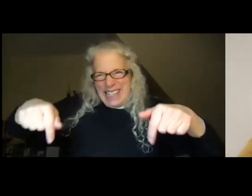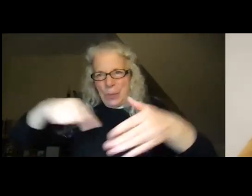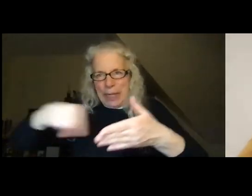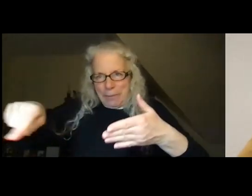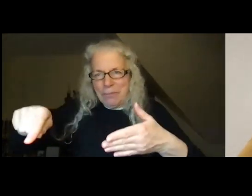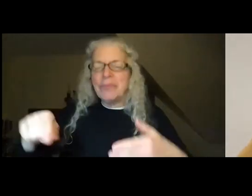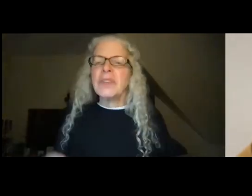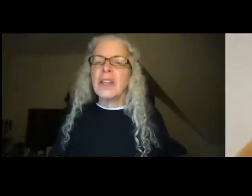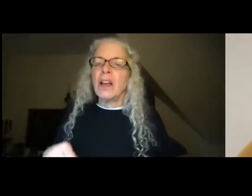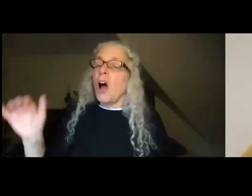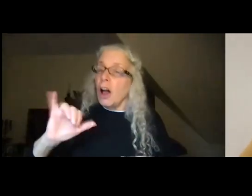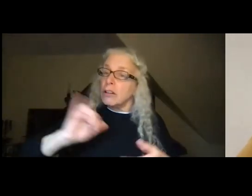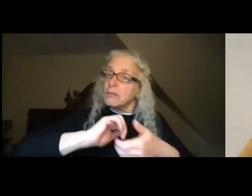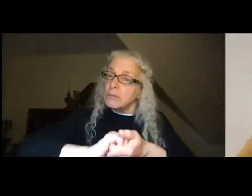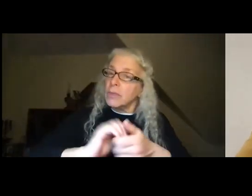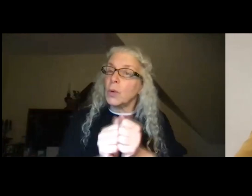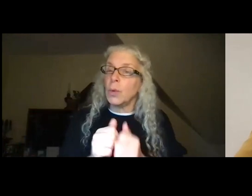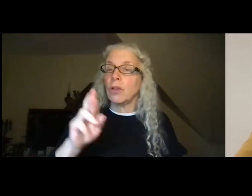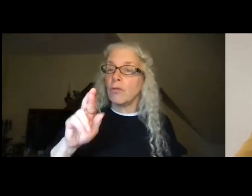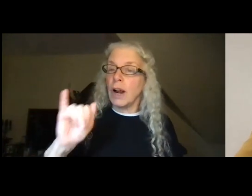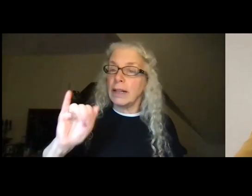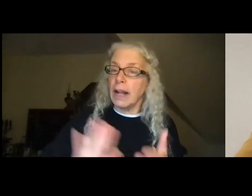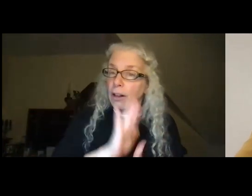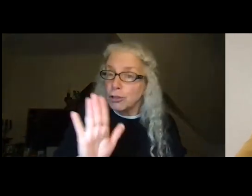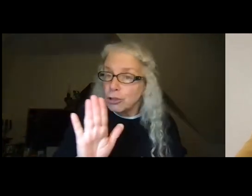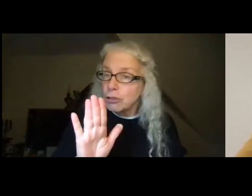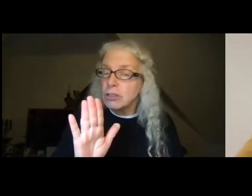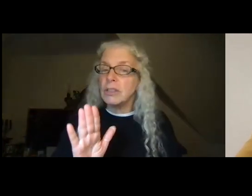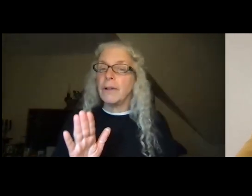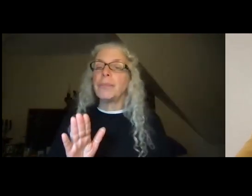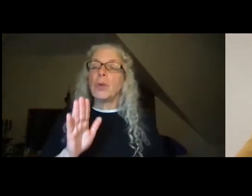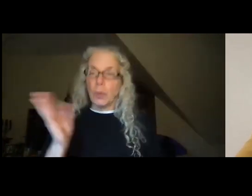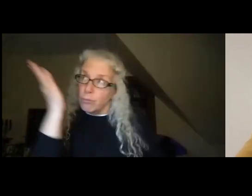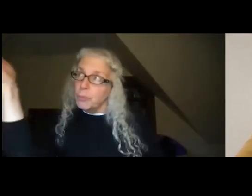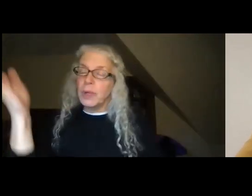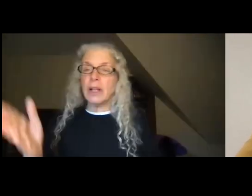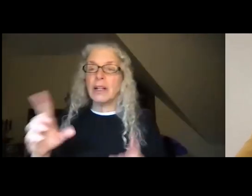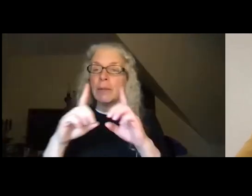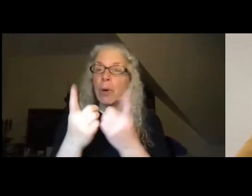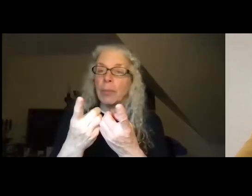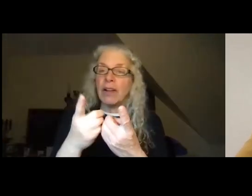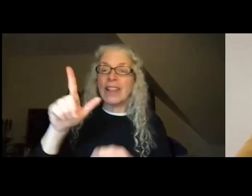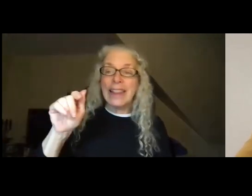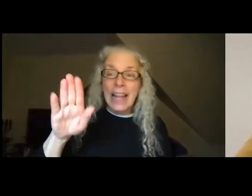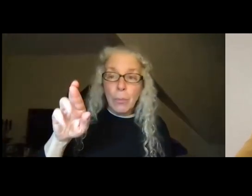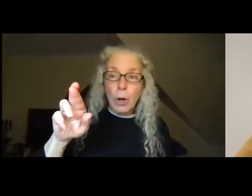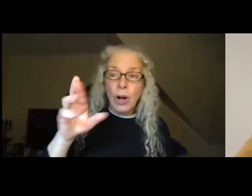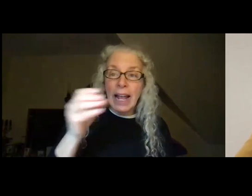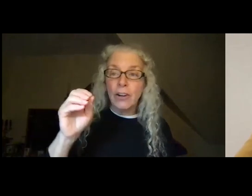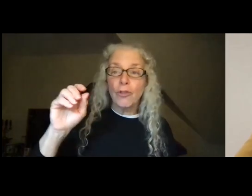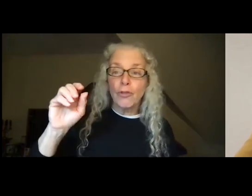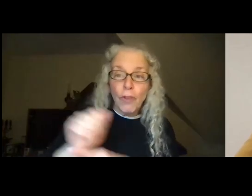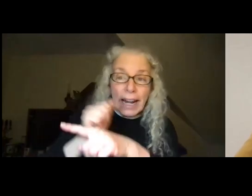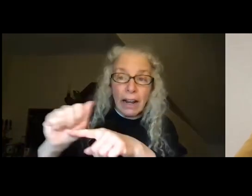We've also been partnering with Rick on another proposal to the Department of Labor and Training in their Real Jobs Rhode